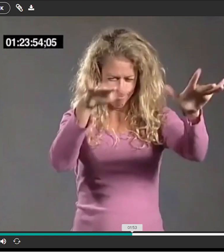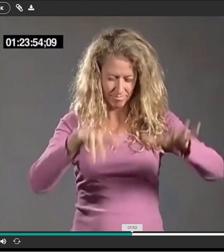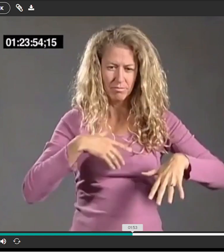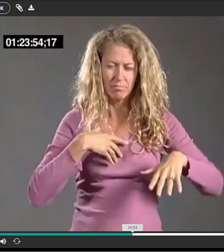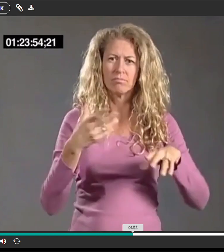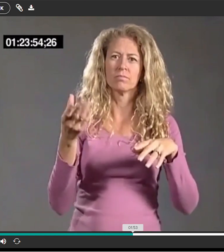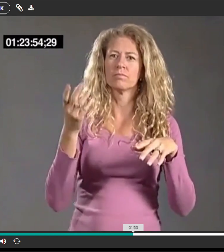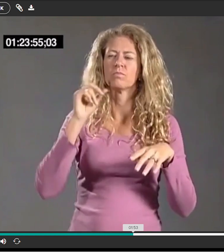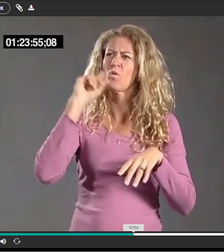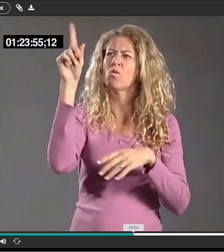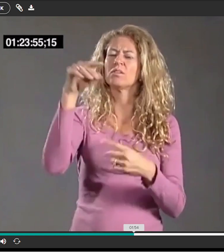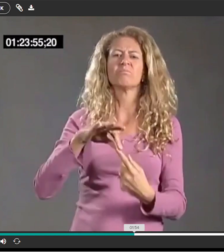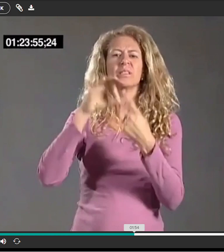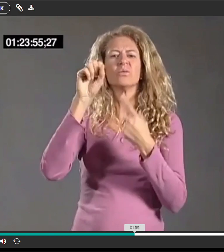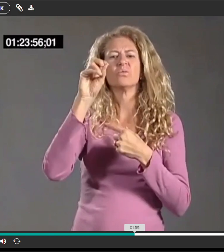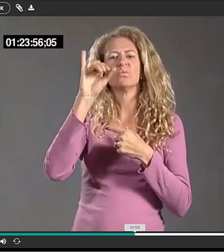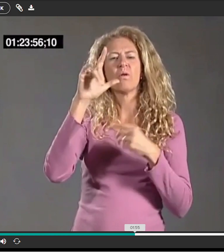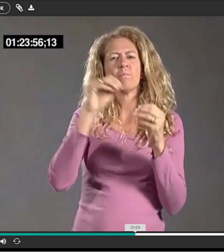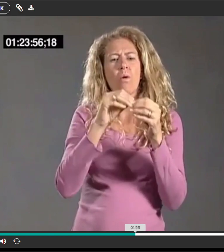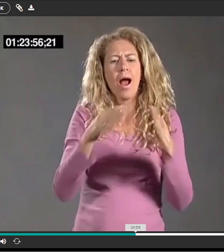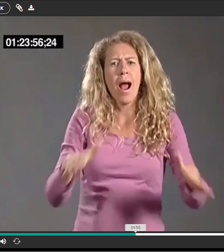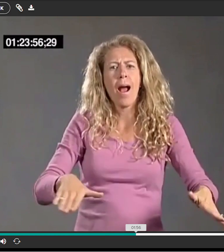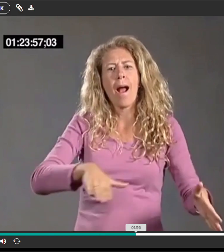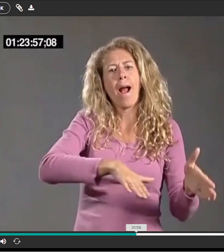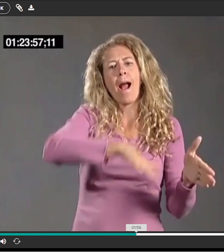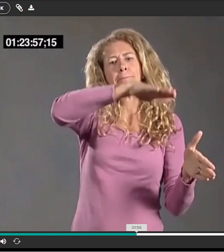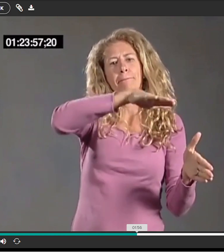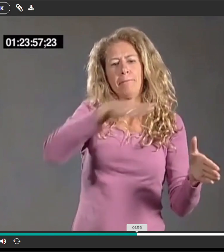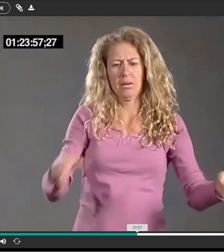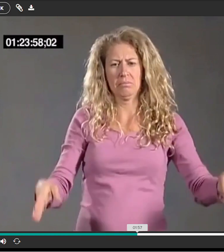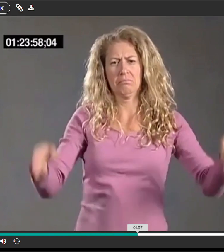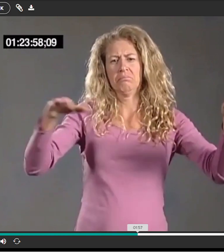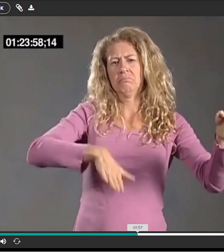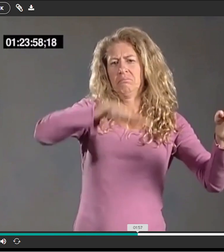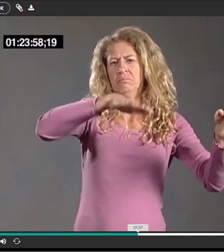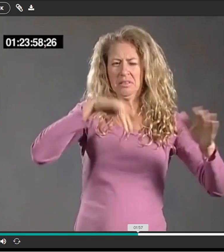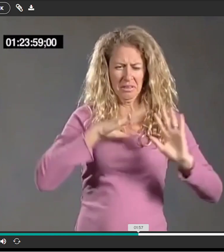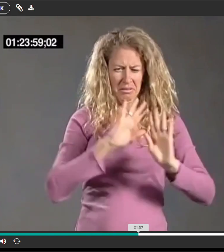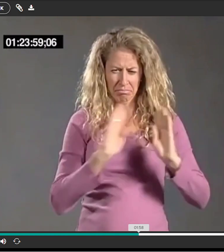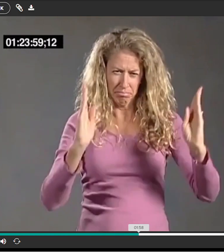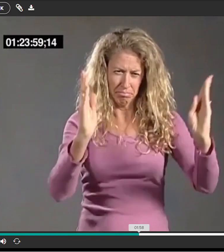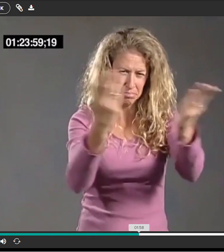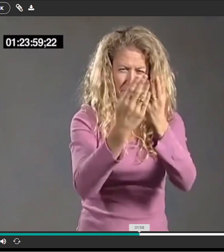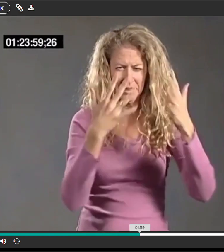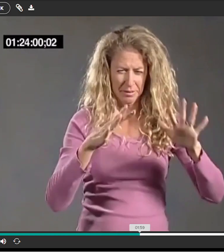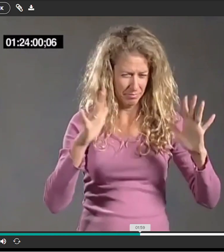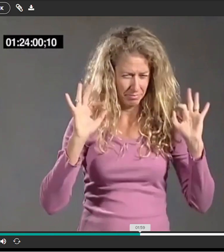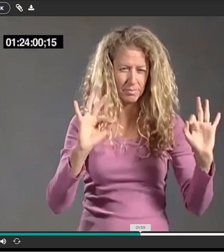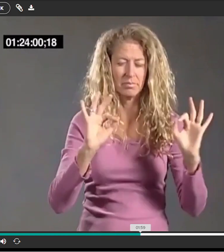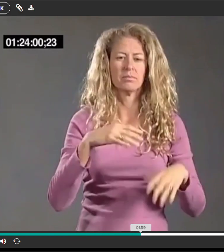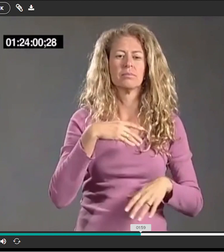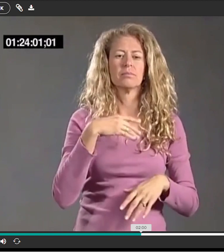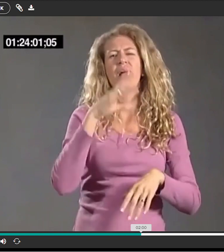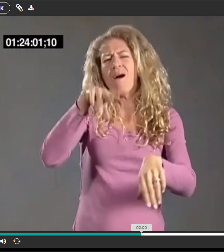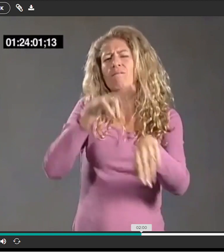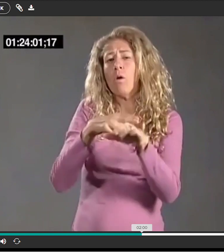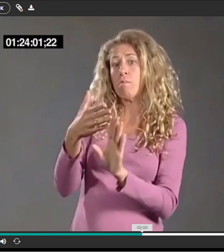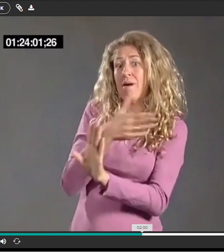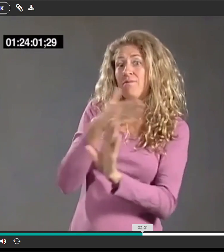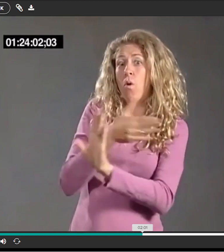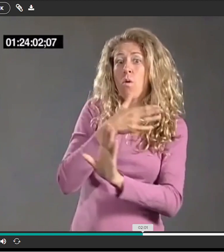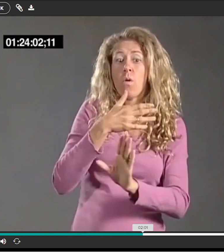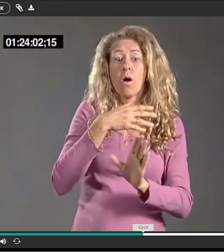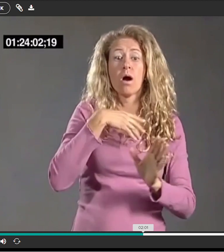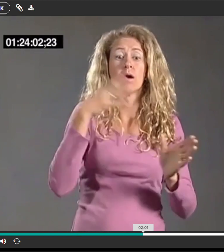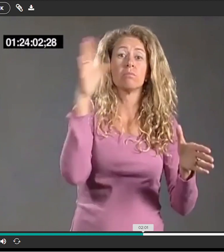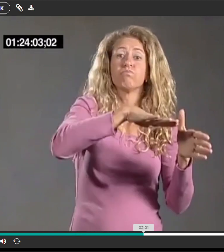got this. And so I ordered some special soil to make these elevated garden beds so that I could grow the vegetables